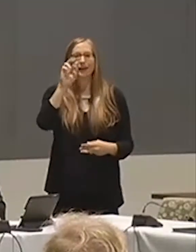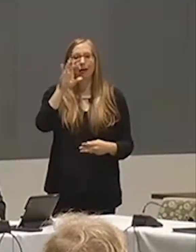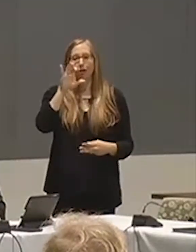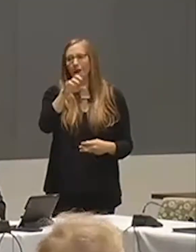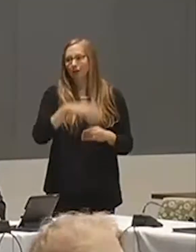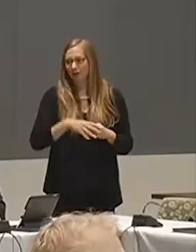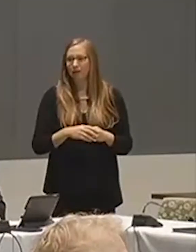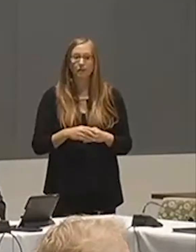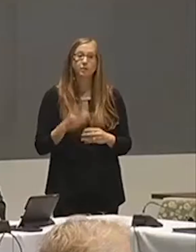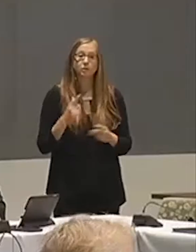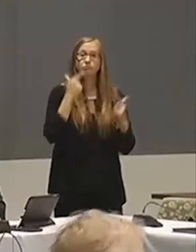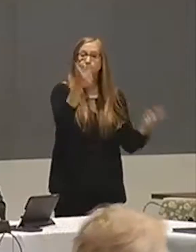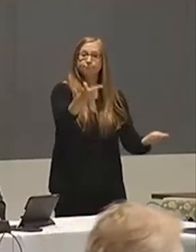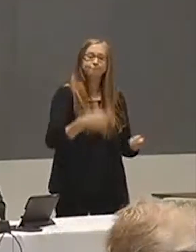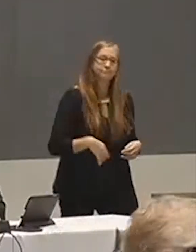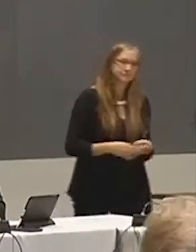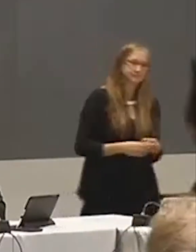yours.